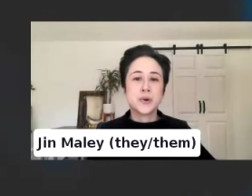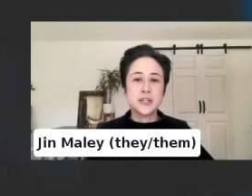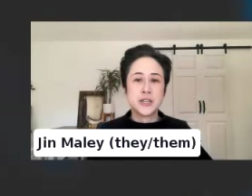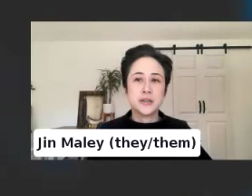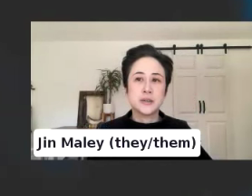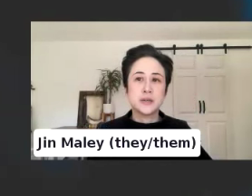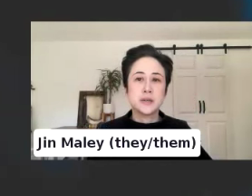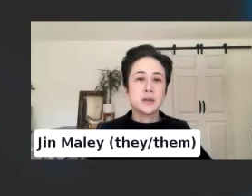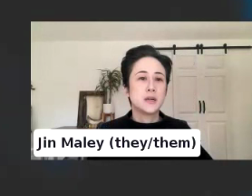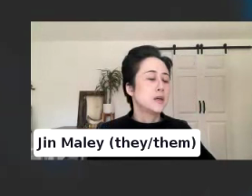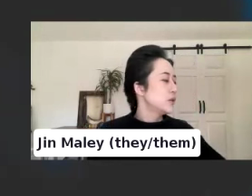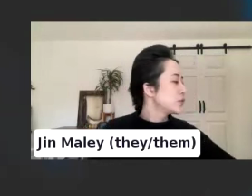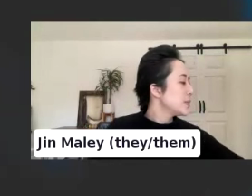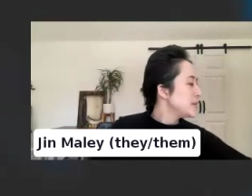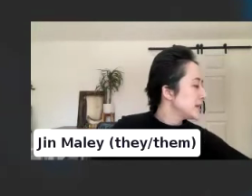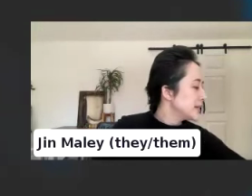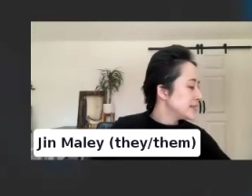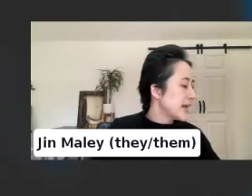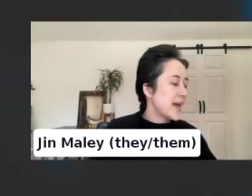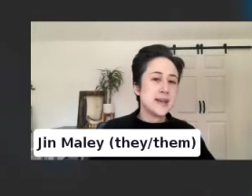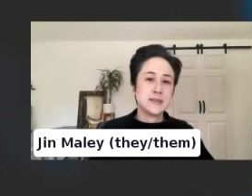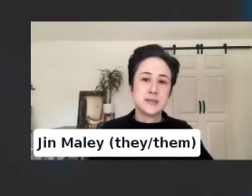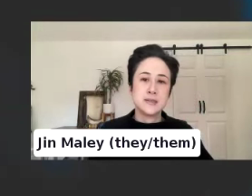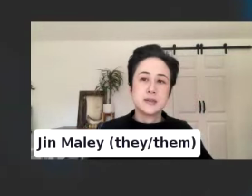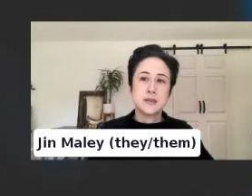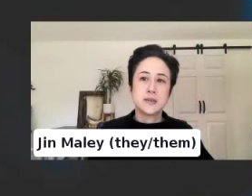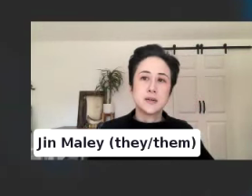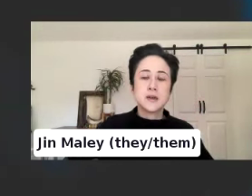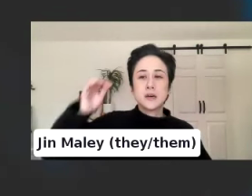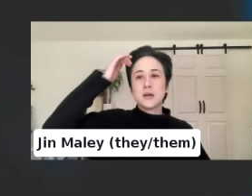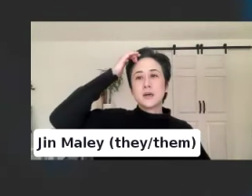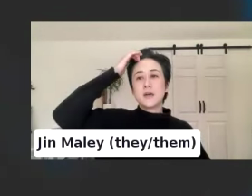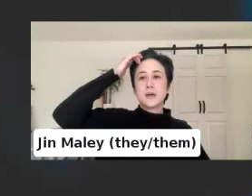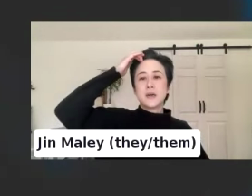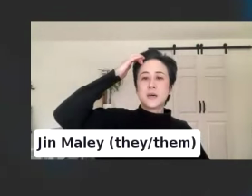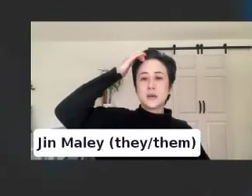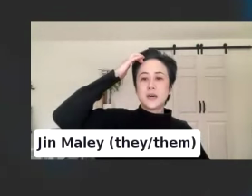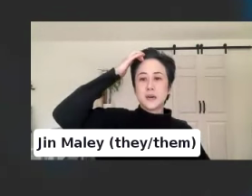the progression from beginning to end